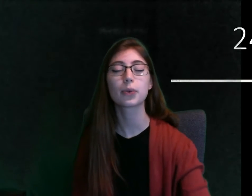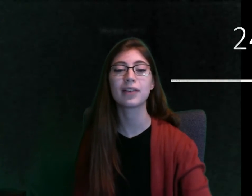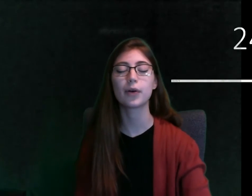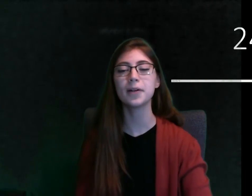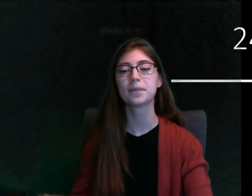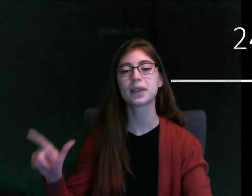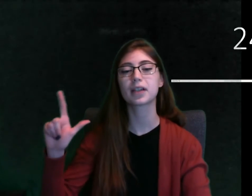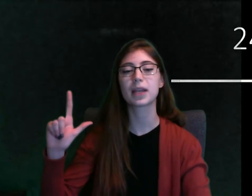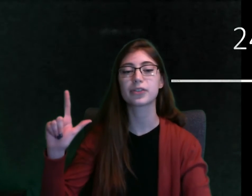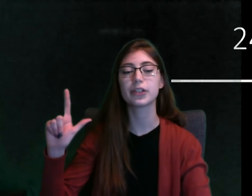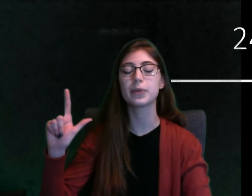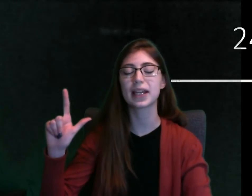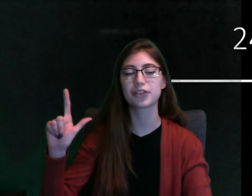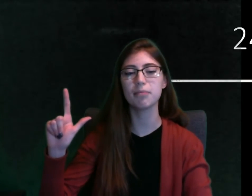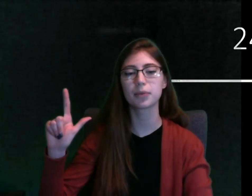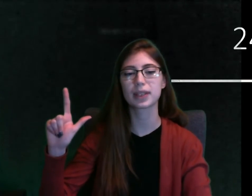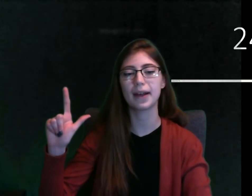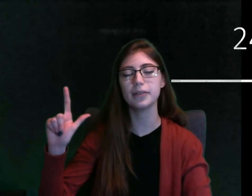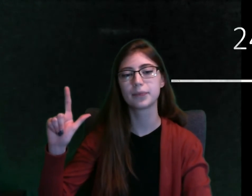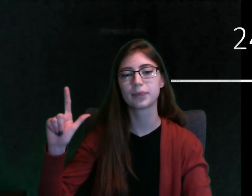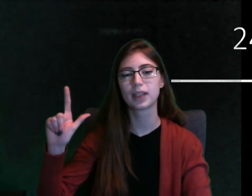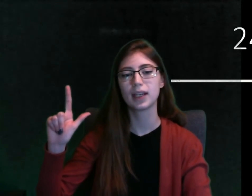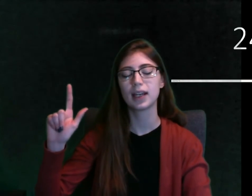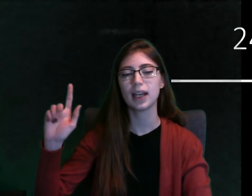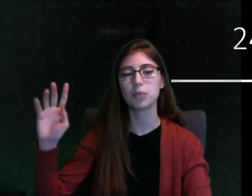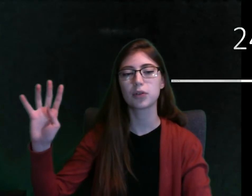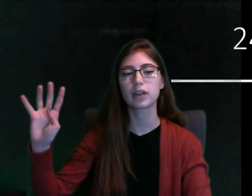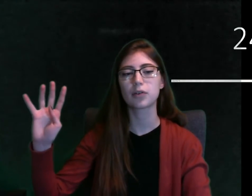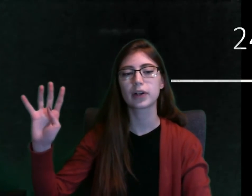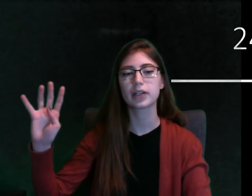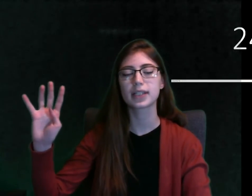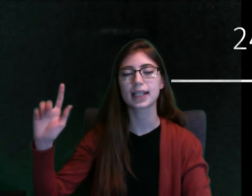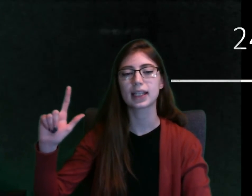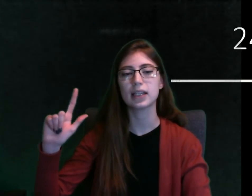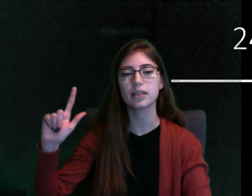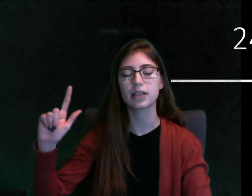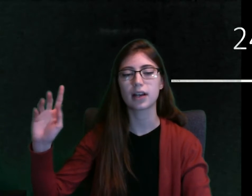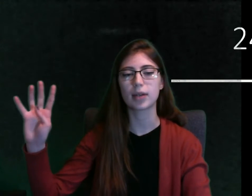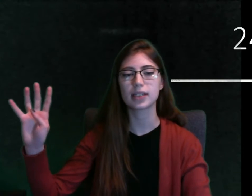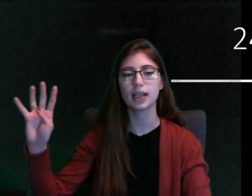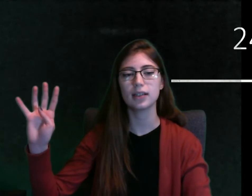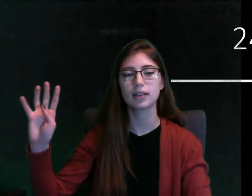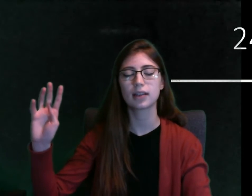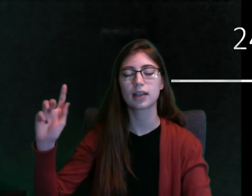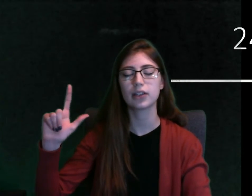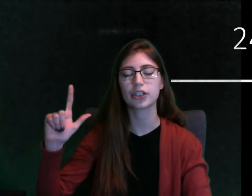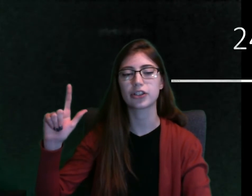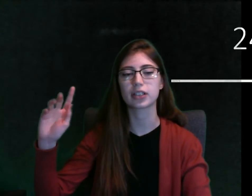24, you're going to make a 2 hand shape with the L and move it over slightly to your dominant side and change it into